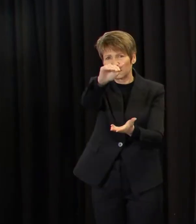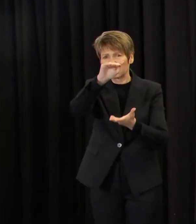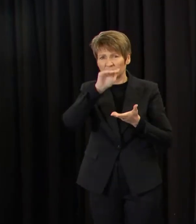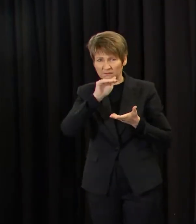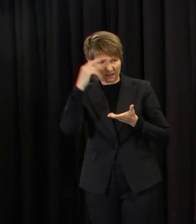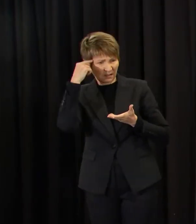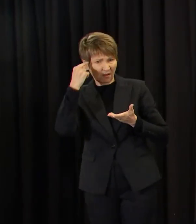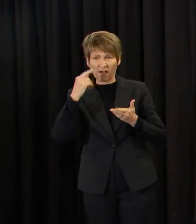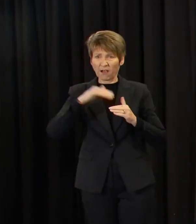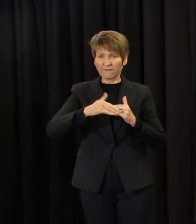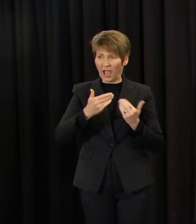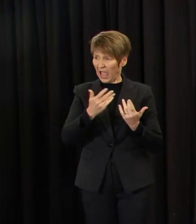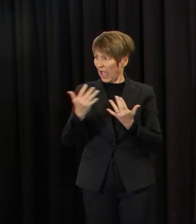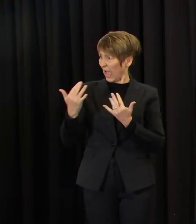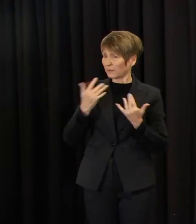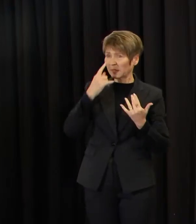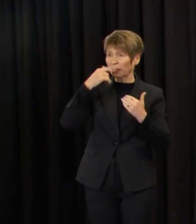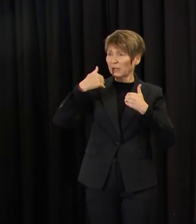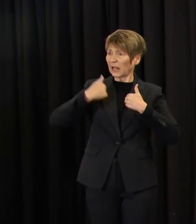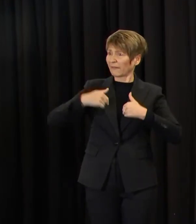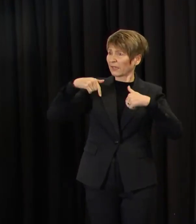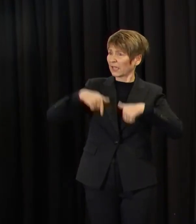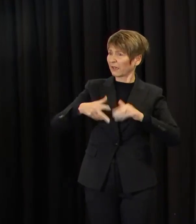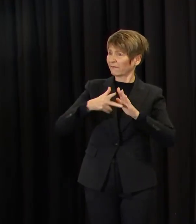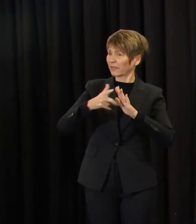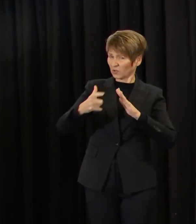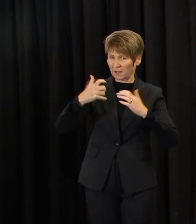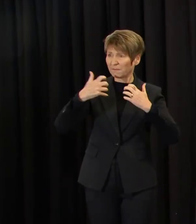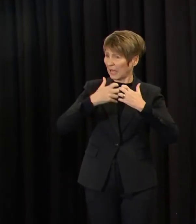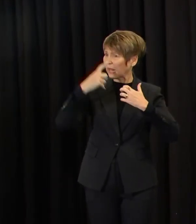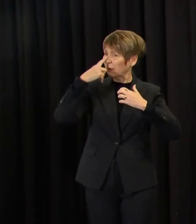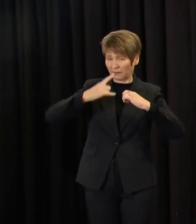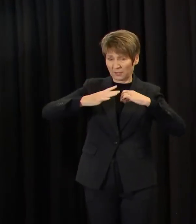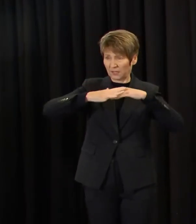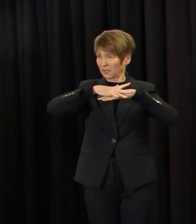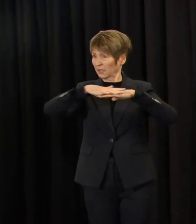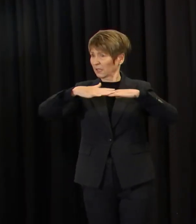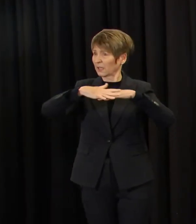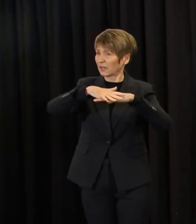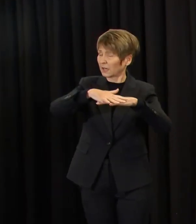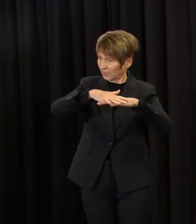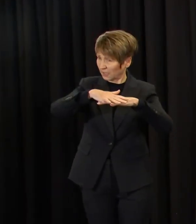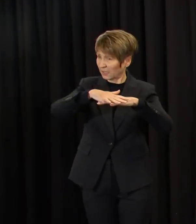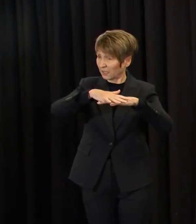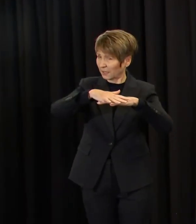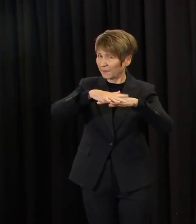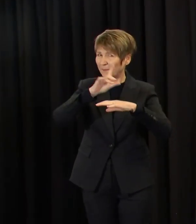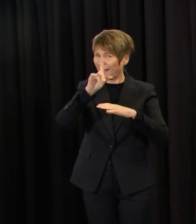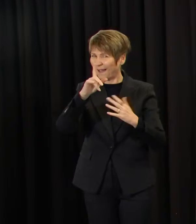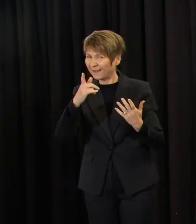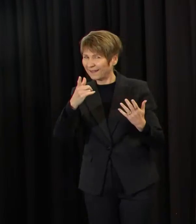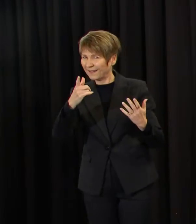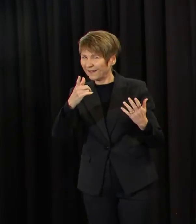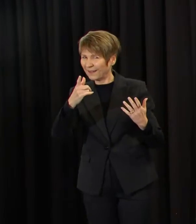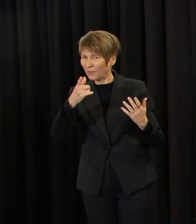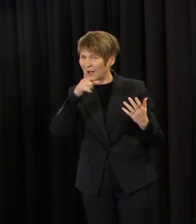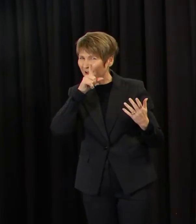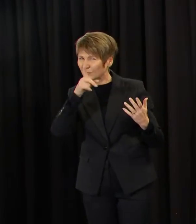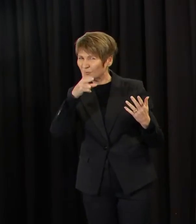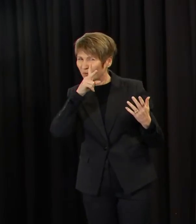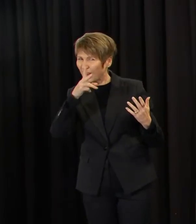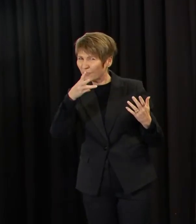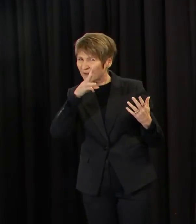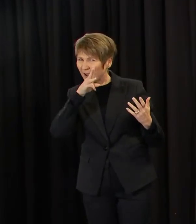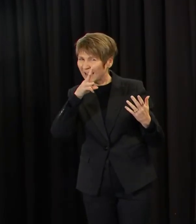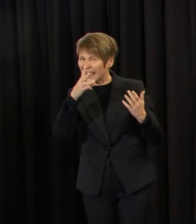the population share and need, of course. But we can't continue to see hundreds of thousands of extra doses pouring into Sydney